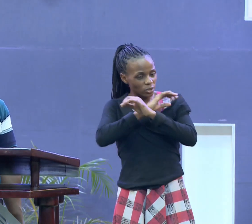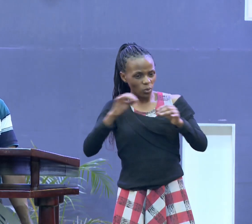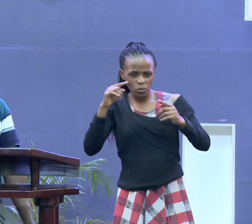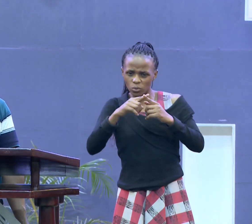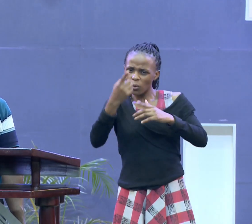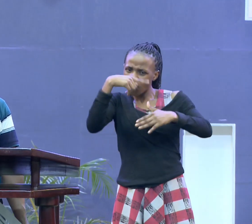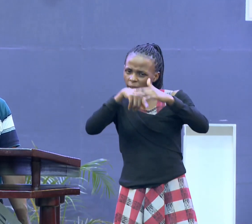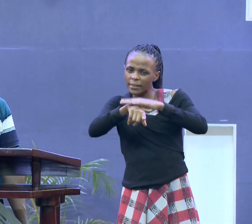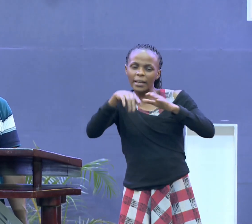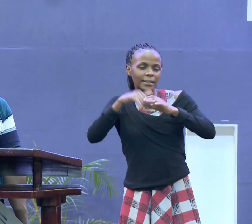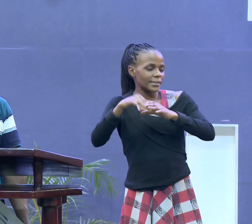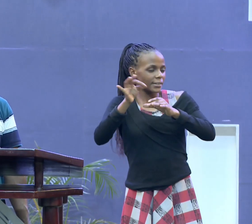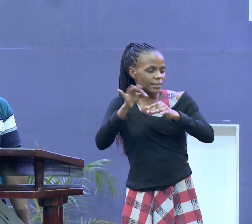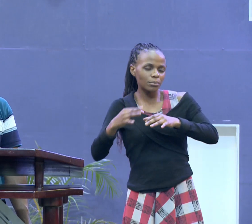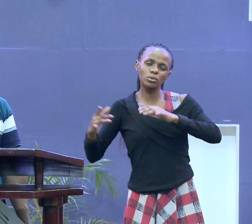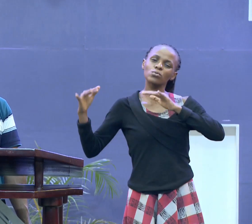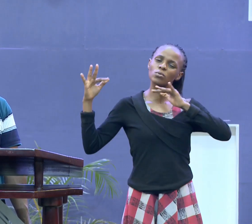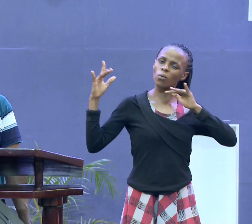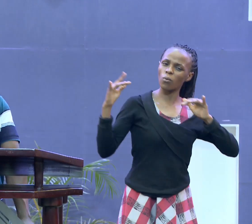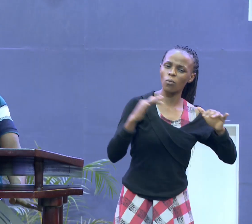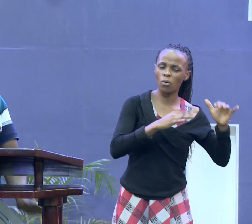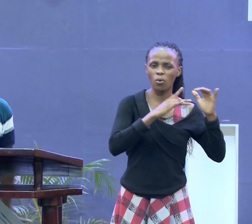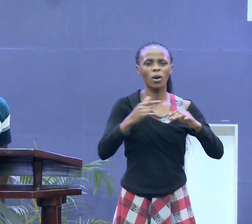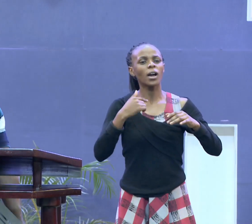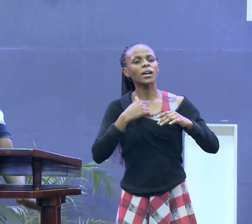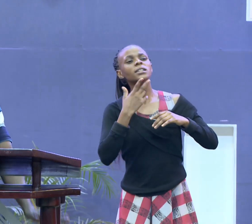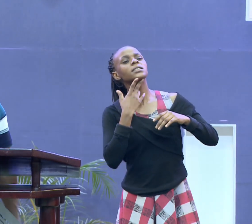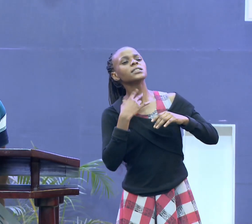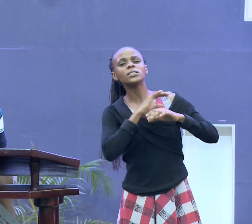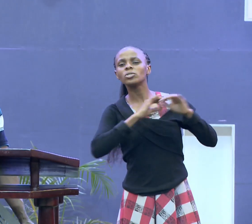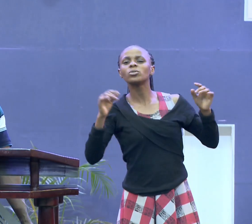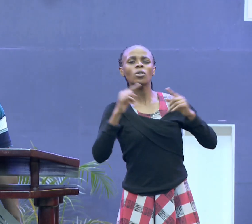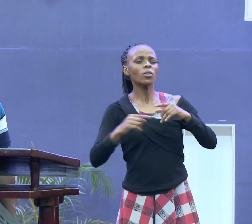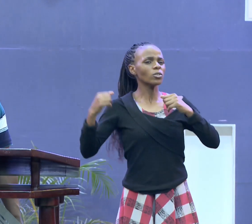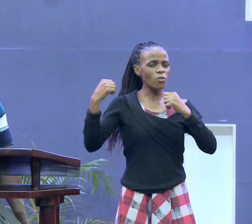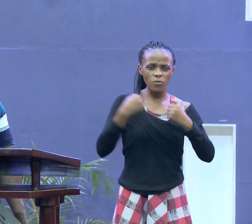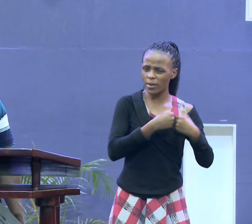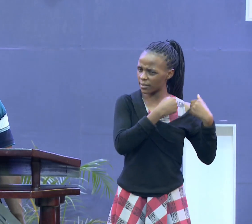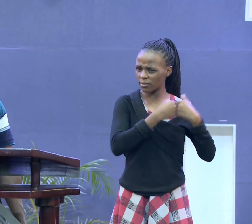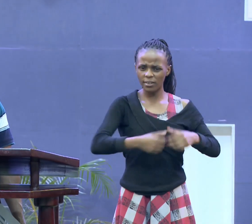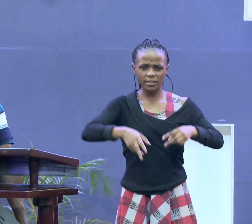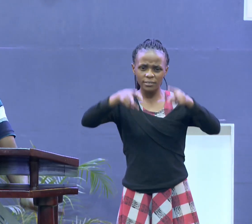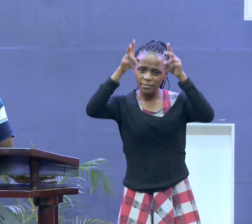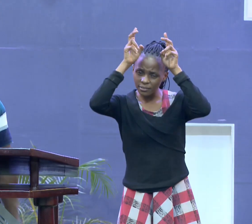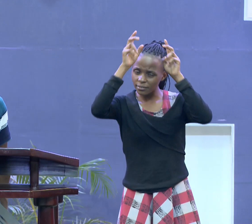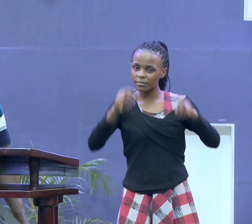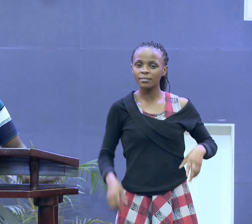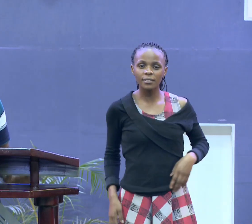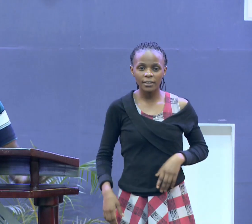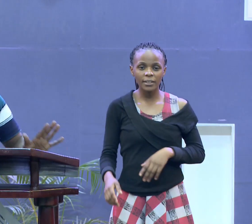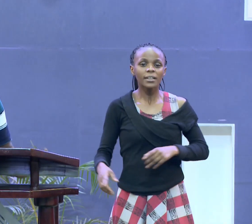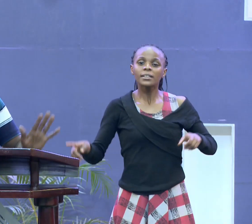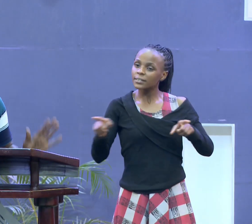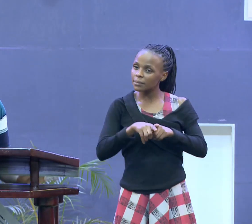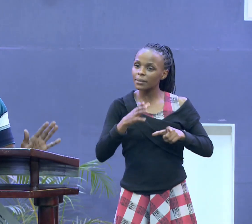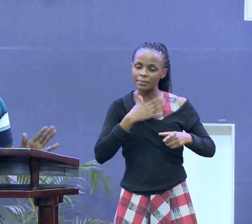spiritual warfare. Seetaaga genda kulwana lutalo lwa mwoyo. I don't need to fight the devil. Seetaaga kulwanyisa Satani. As long as